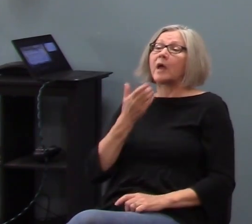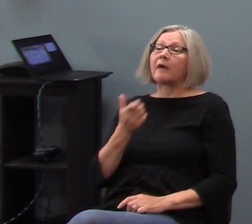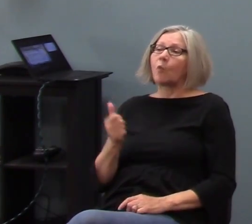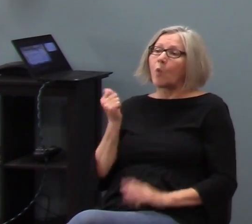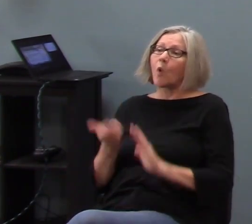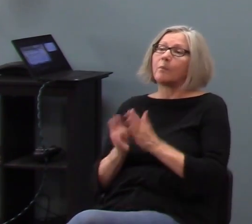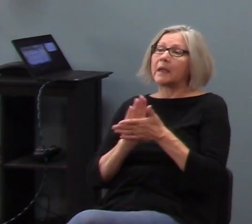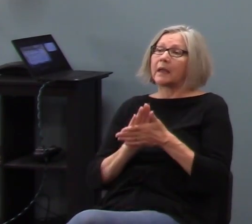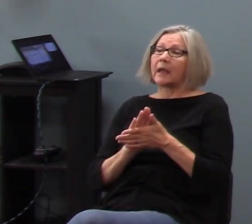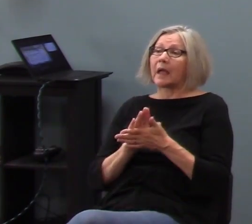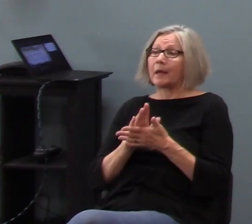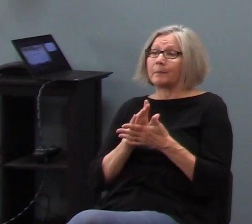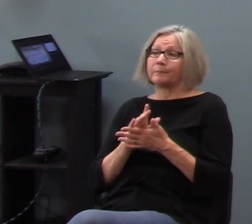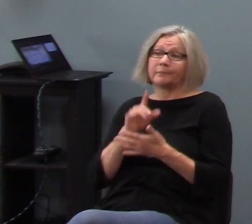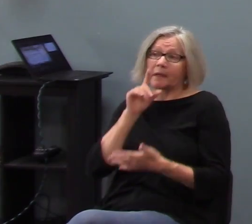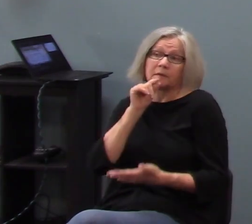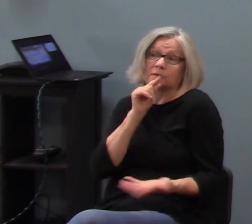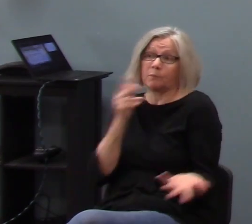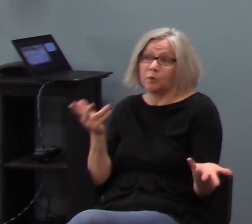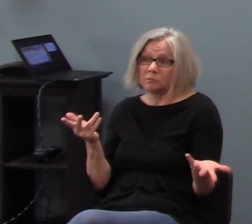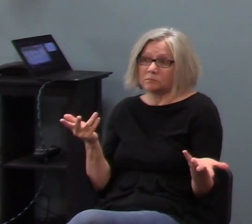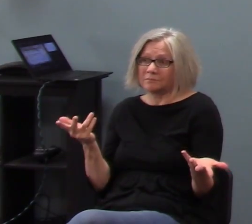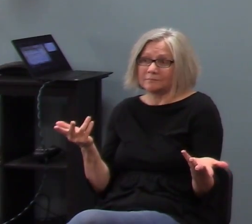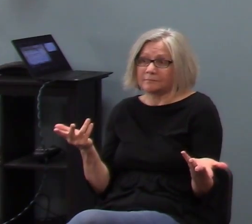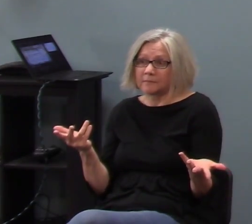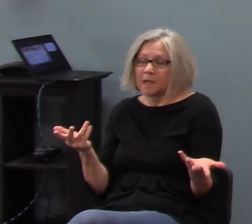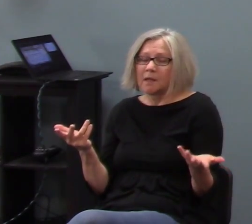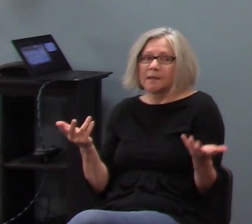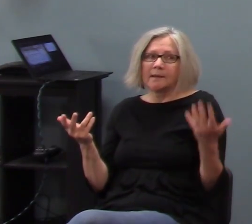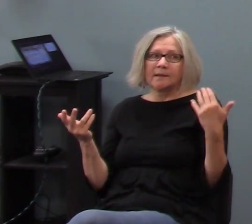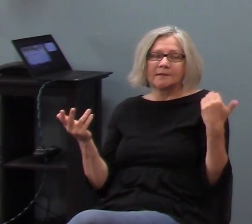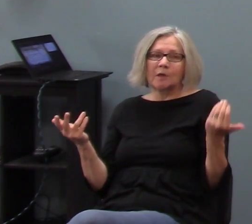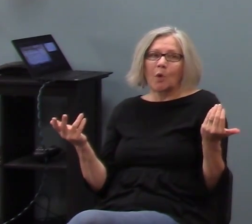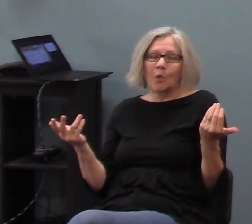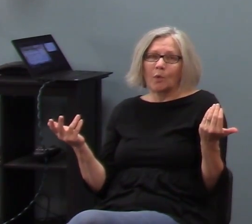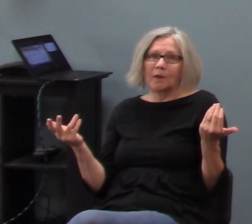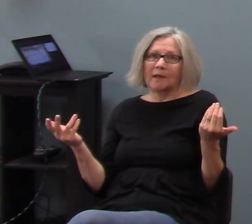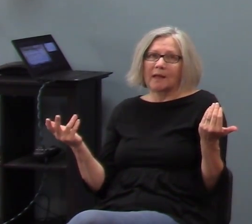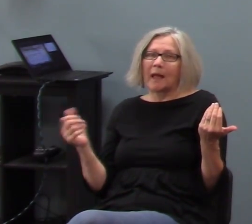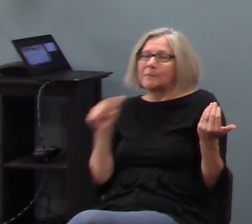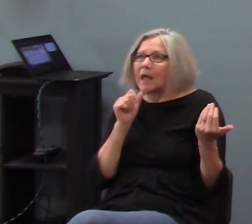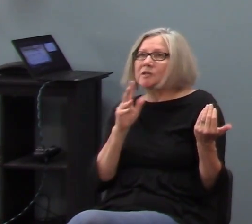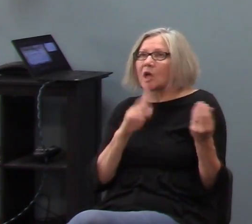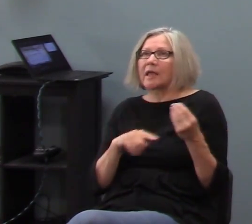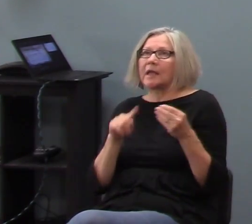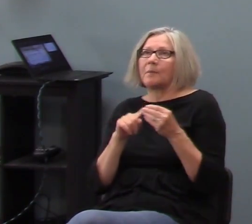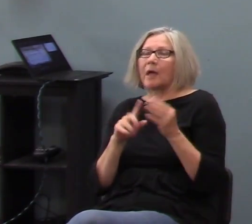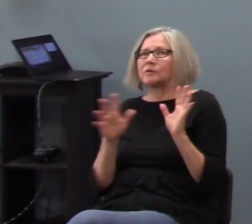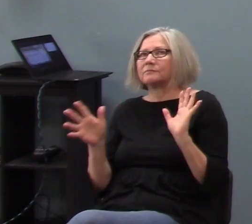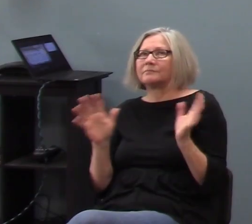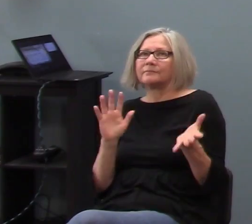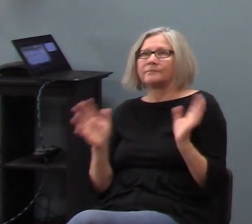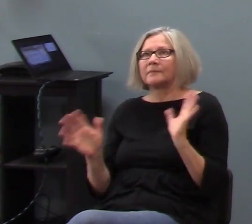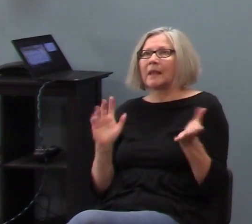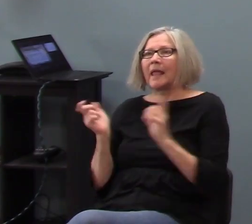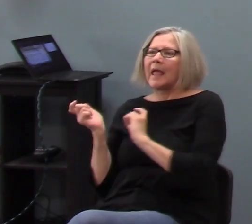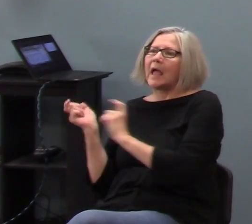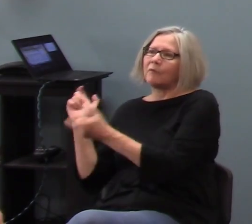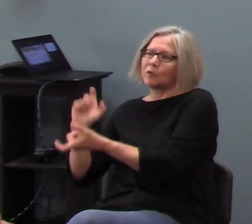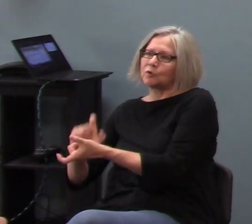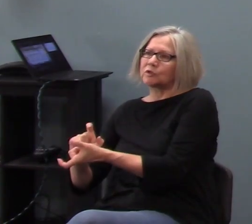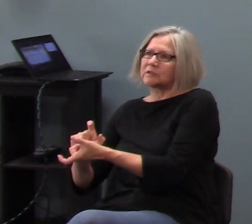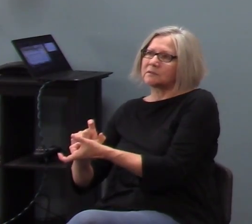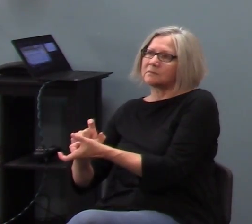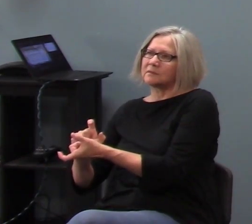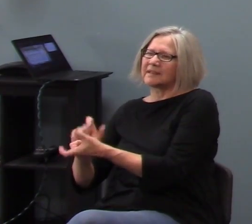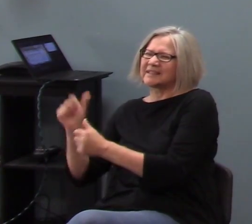Again, that's what I'm talking about. So the idea of gradualism, again, I'm not talking about that, I'm not, and evolutionists are not trying to say